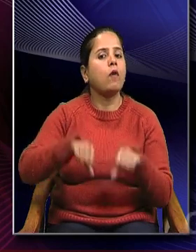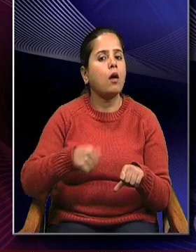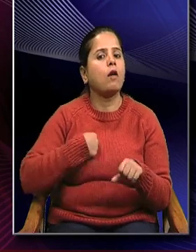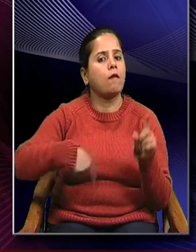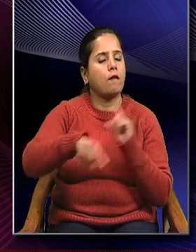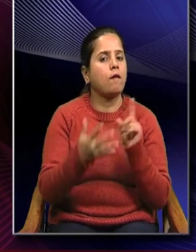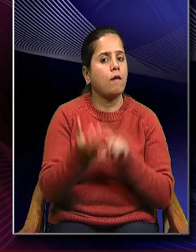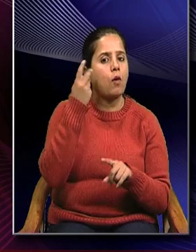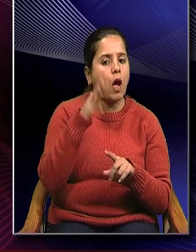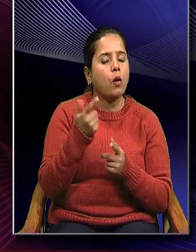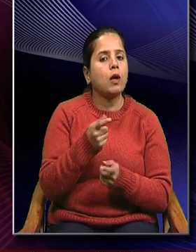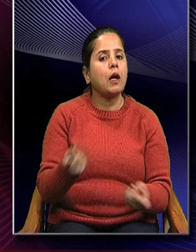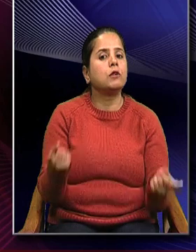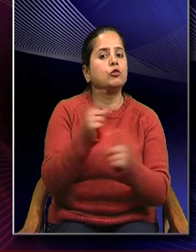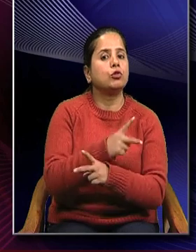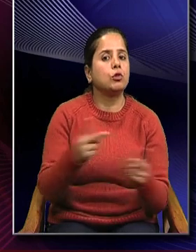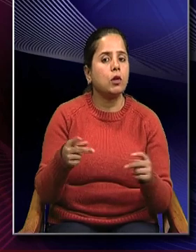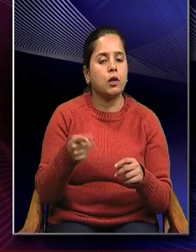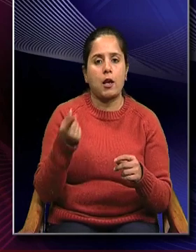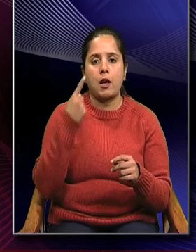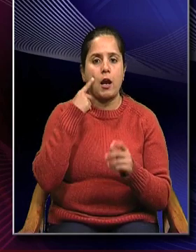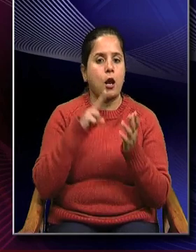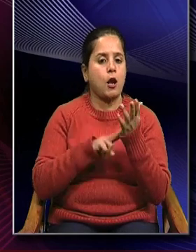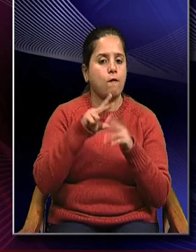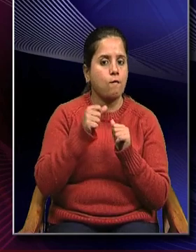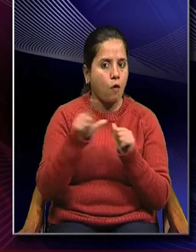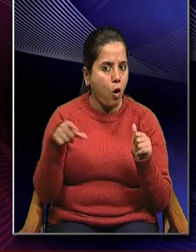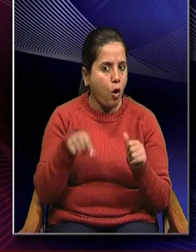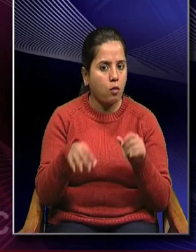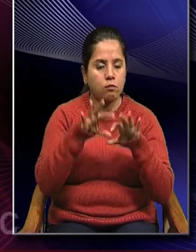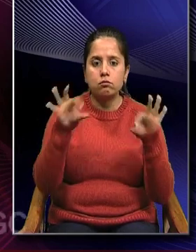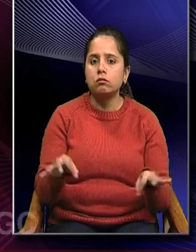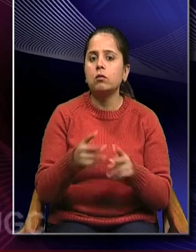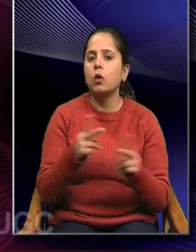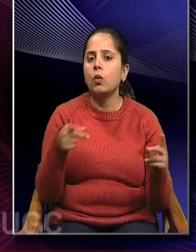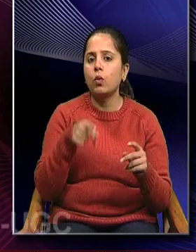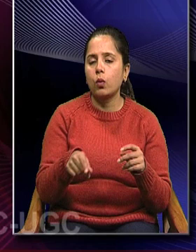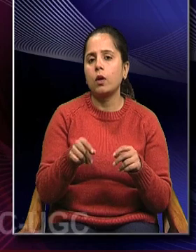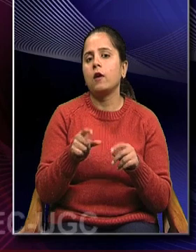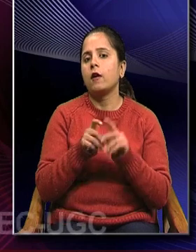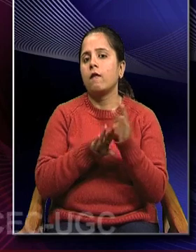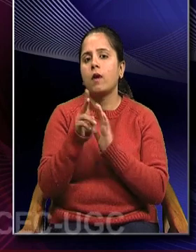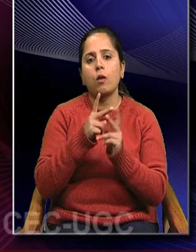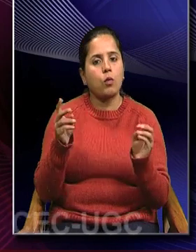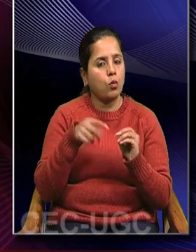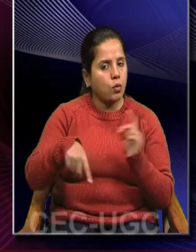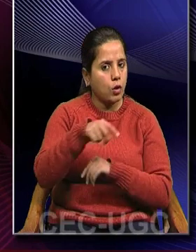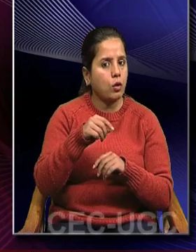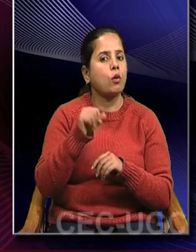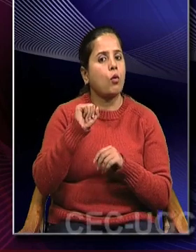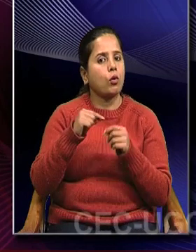find that how she exchanged informal empire over most of the underdeveloped world for the formal empire of a quarter of